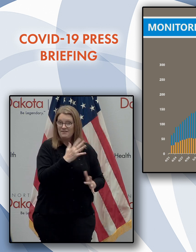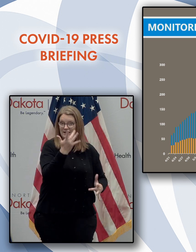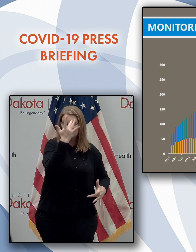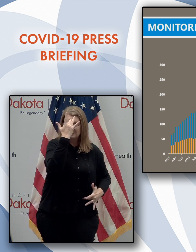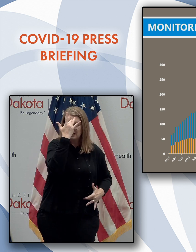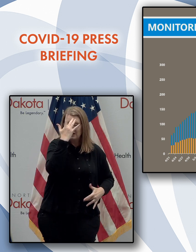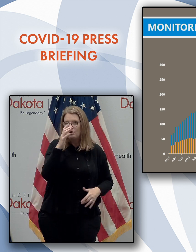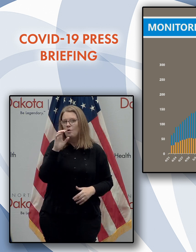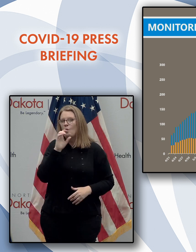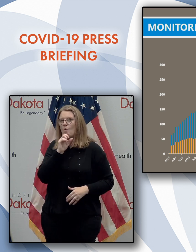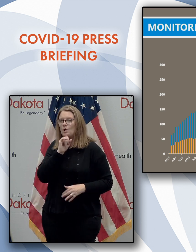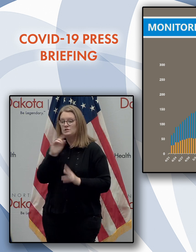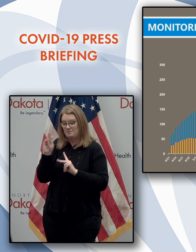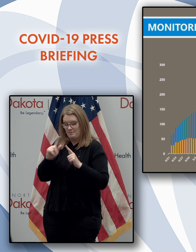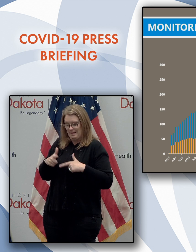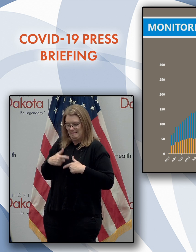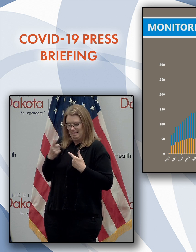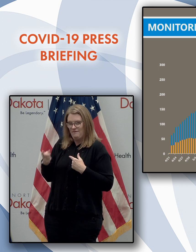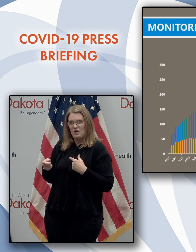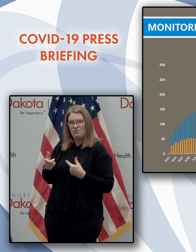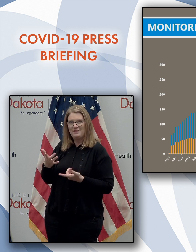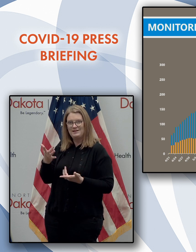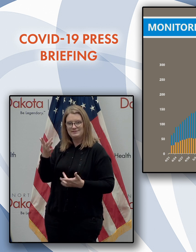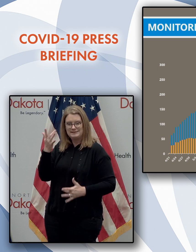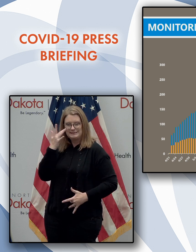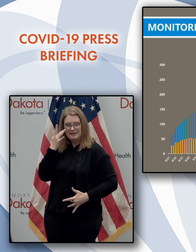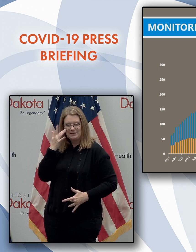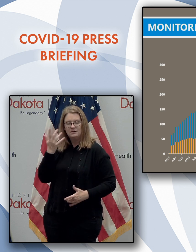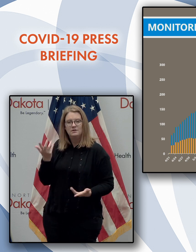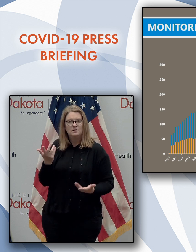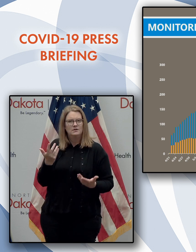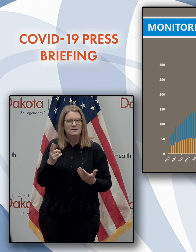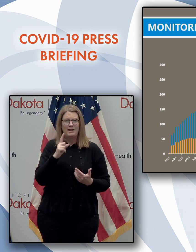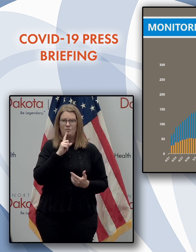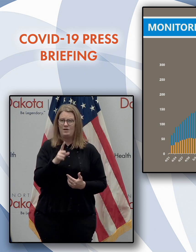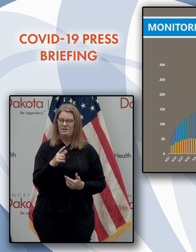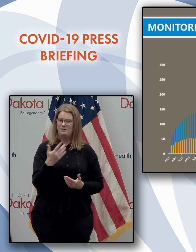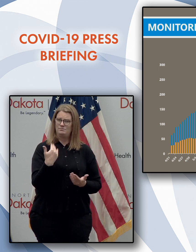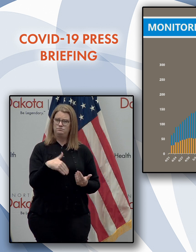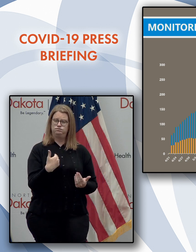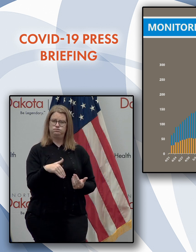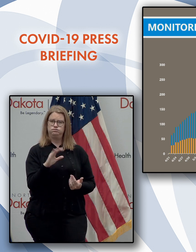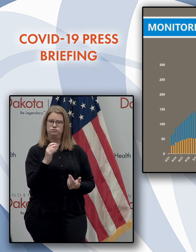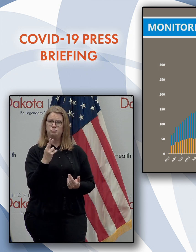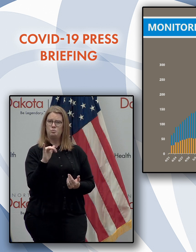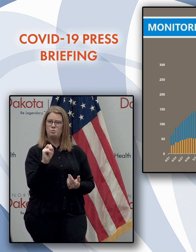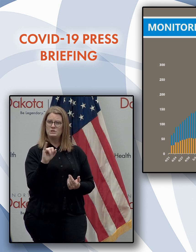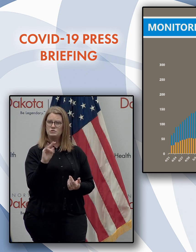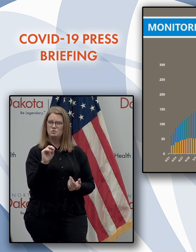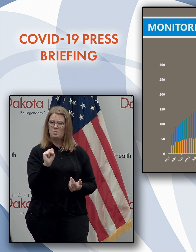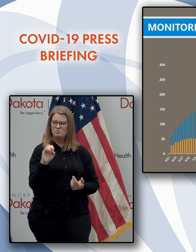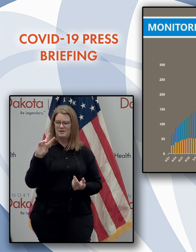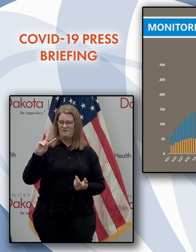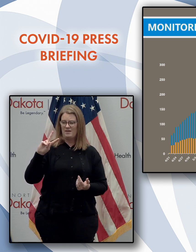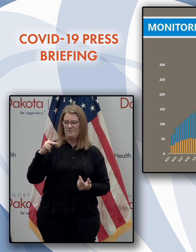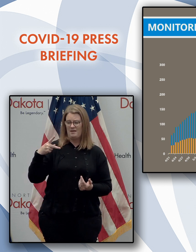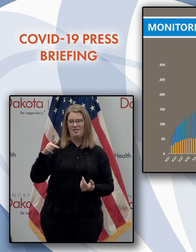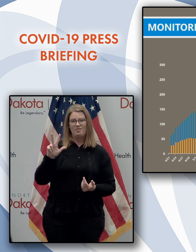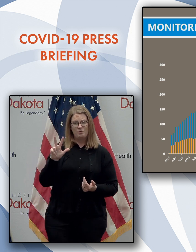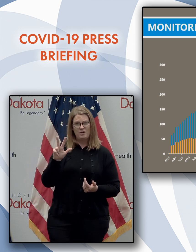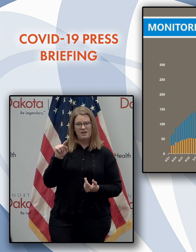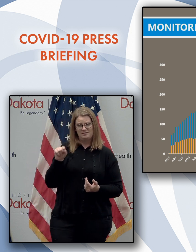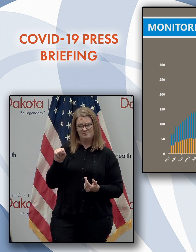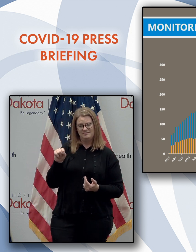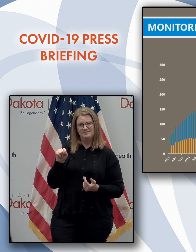is active residents, and again, thanks to Chris Jones and everybody on the VP3, which is the